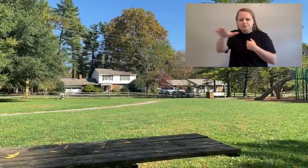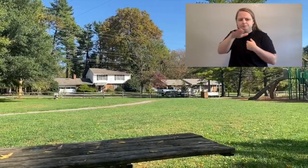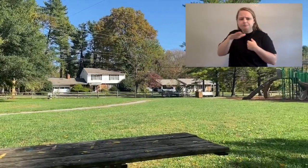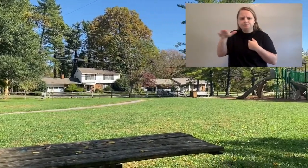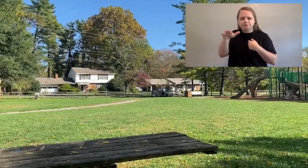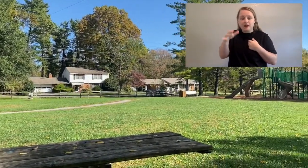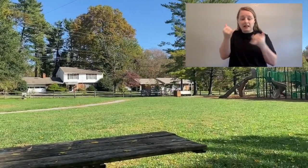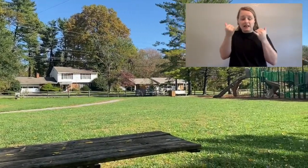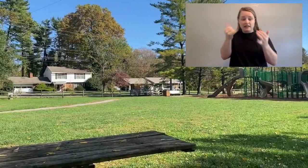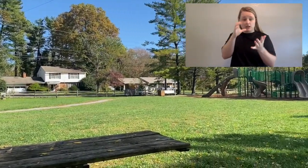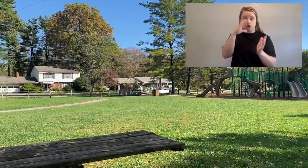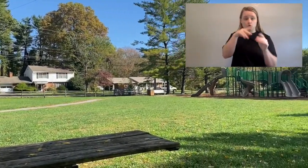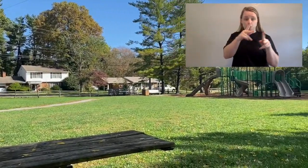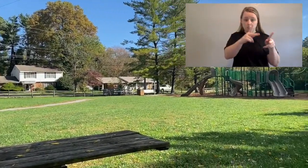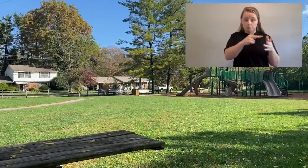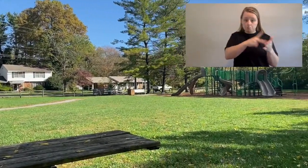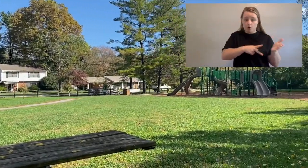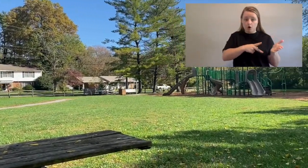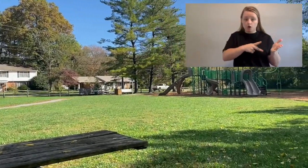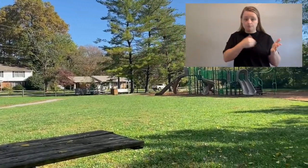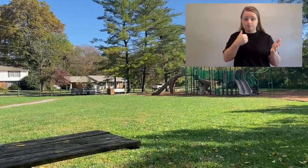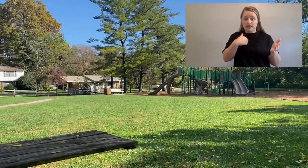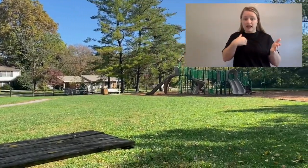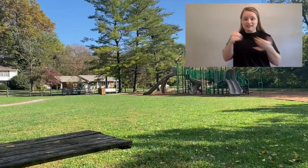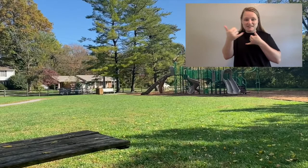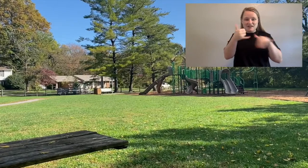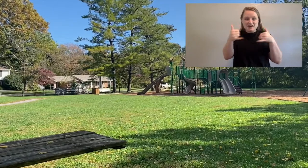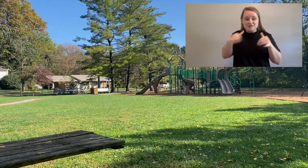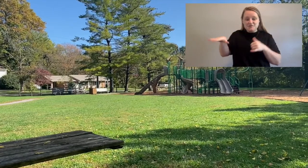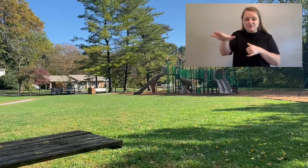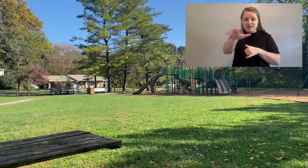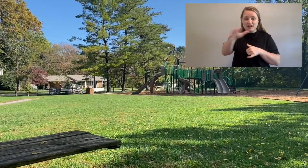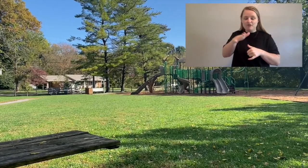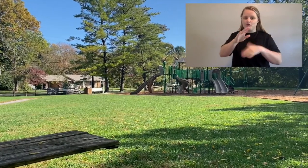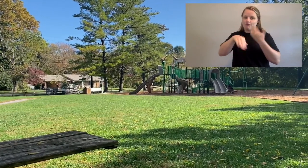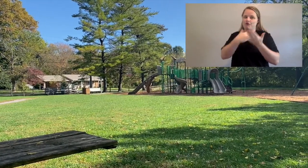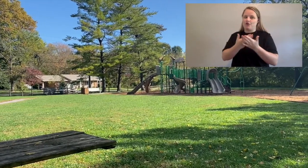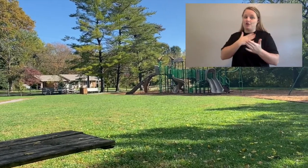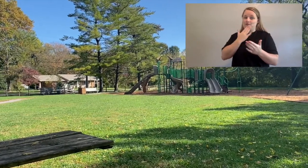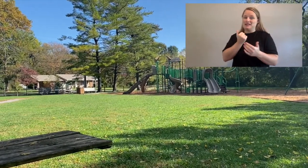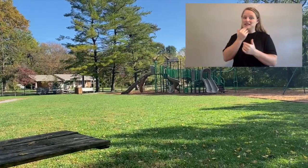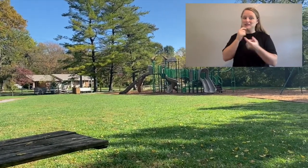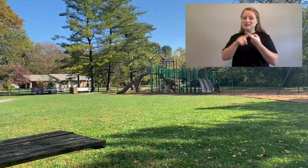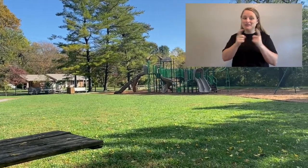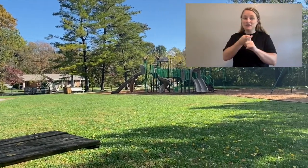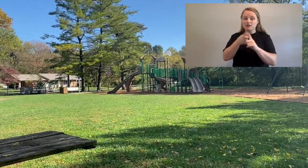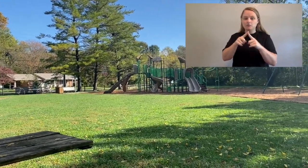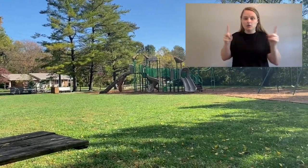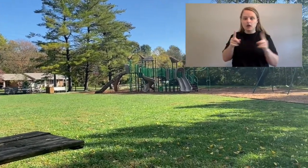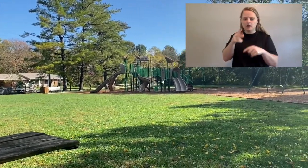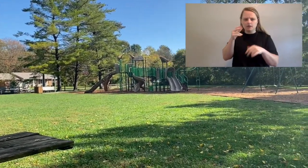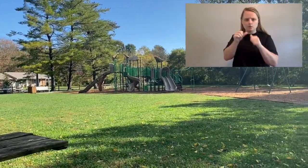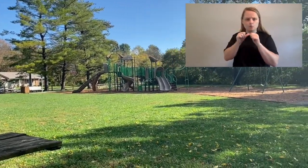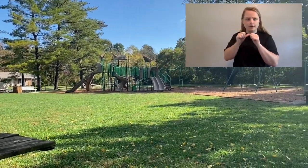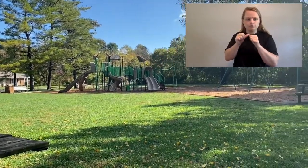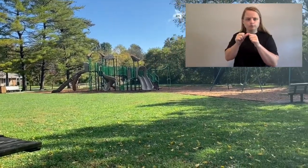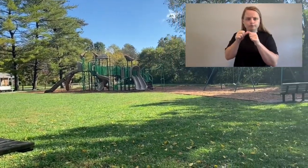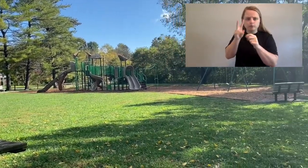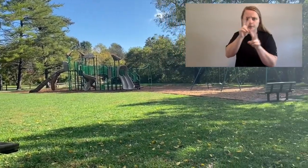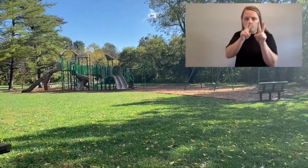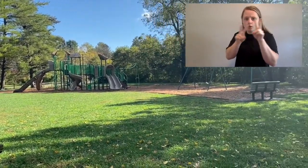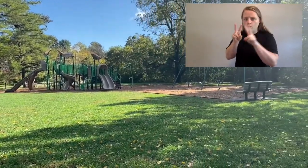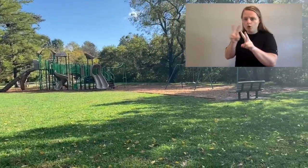This section of the park has a playground for all of my sweet friends. But if we keep